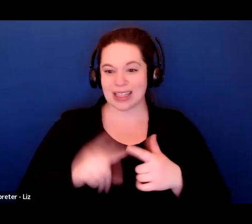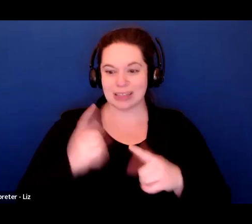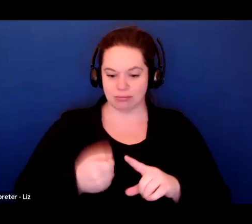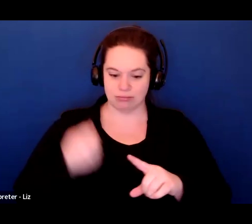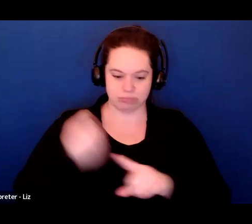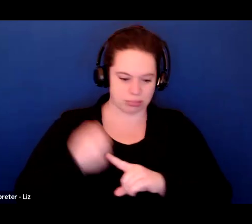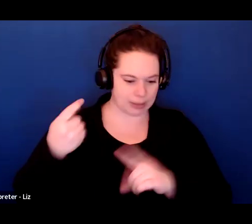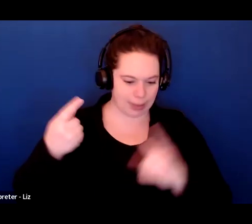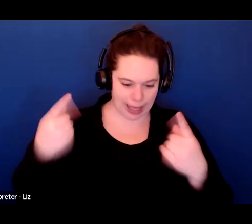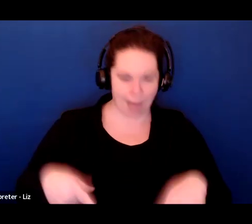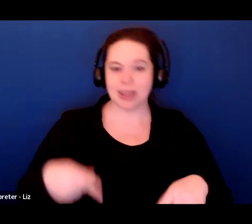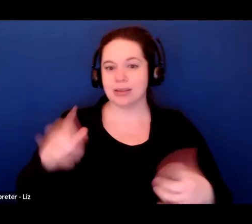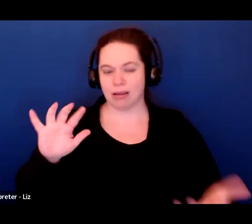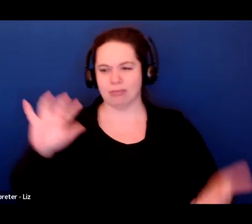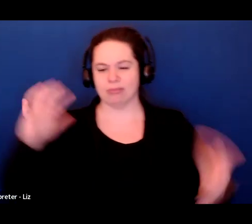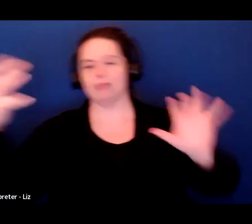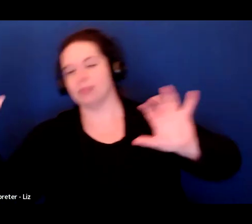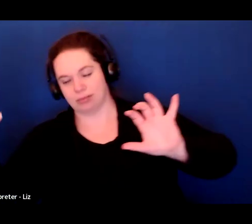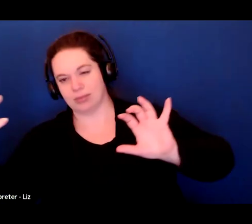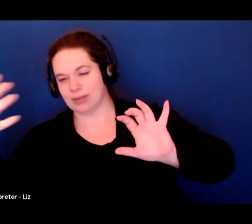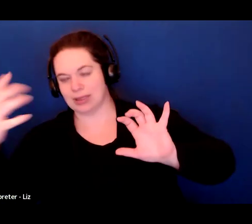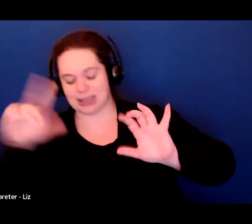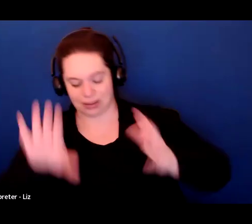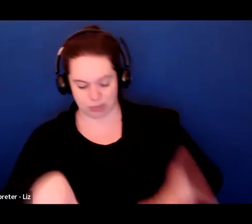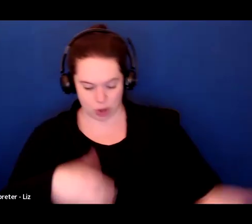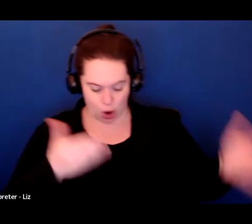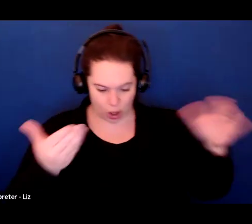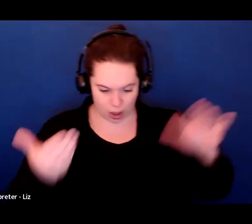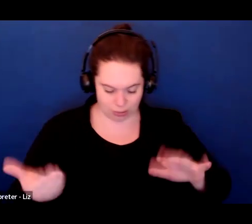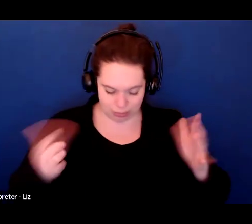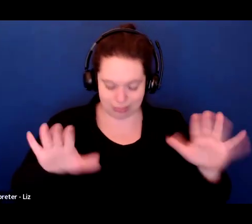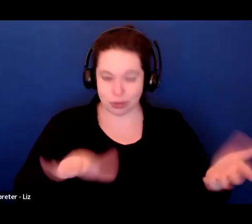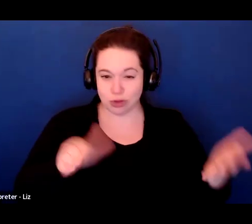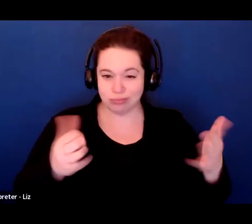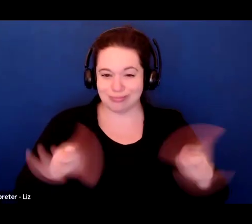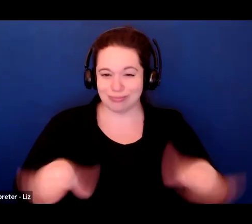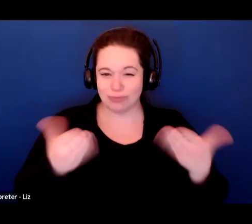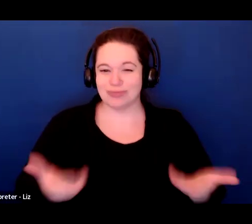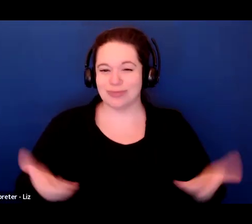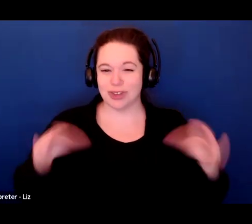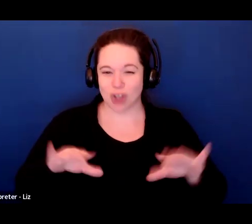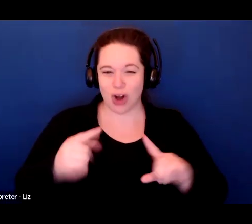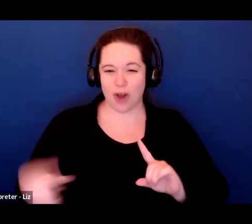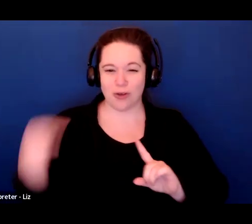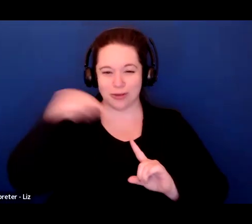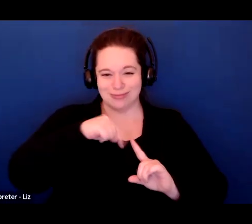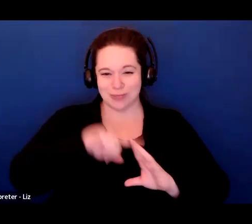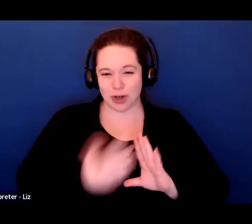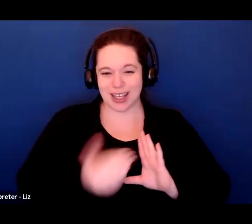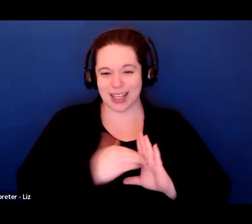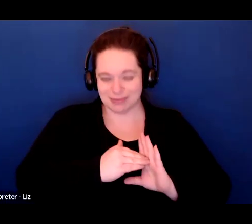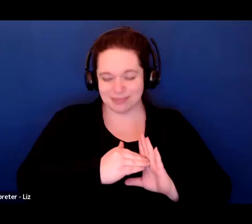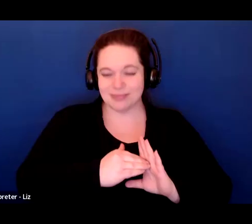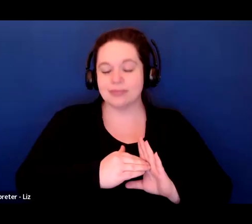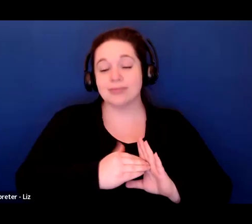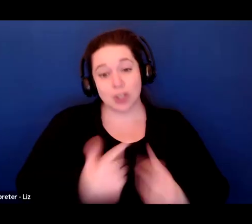happens and you're kind of like back to square one. And it could be very, very frustrating. as life is often frustrating. You're having a